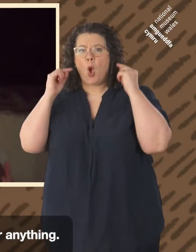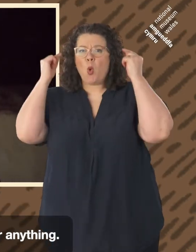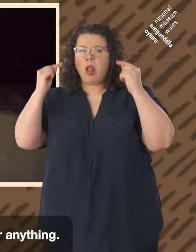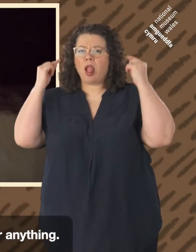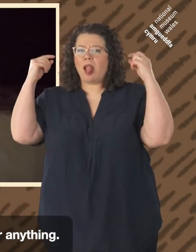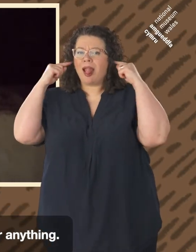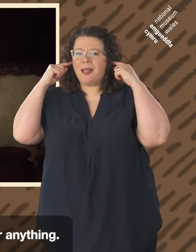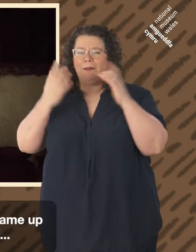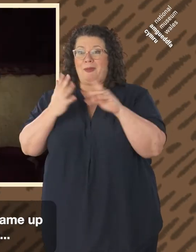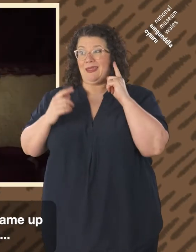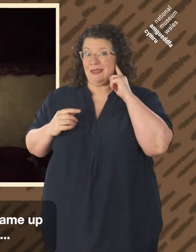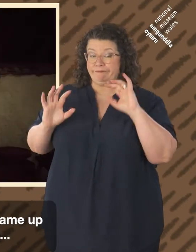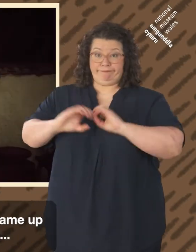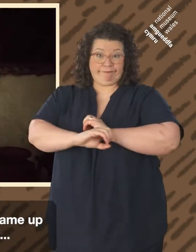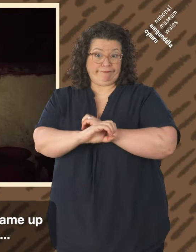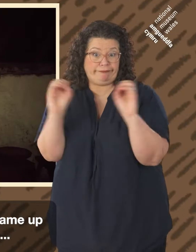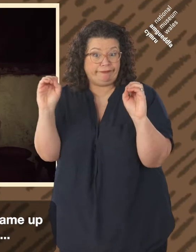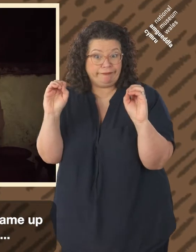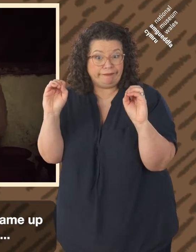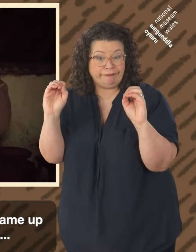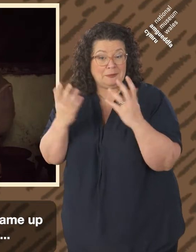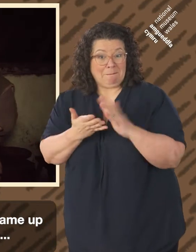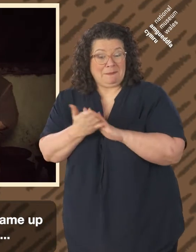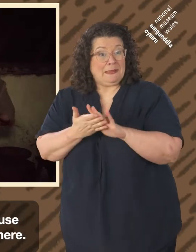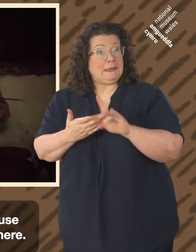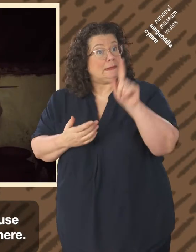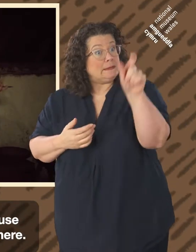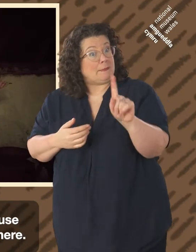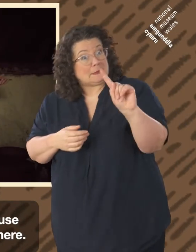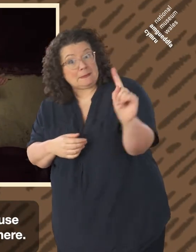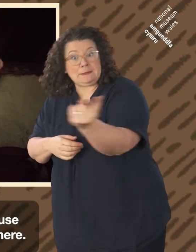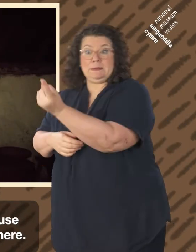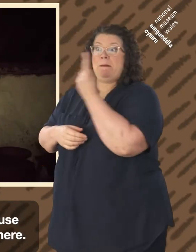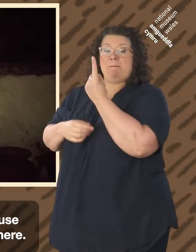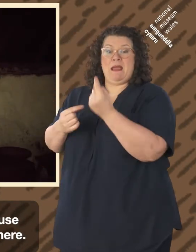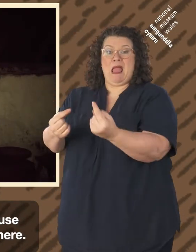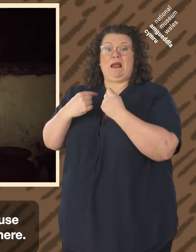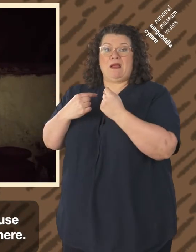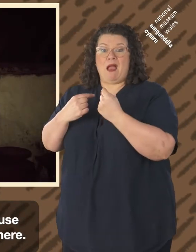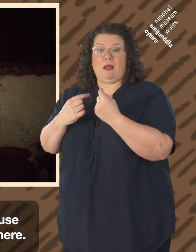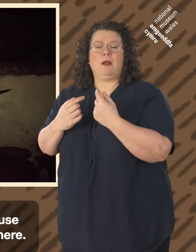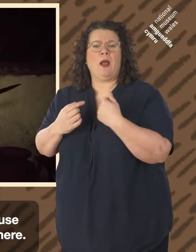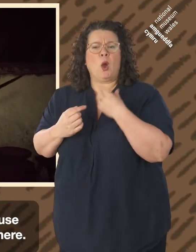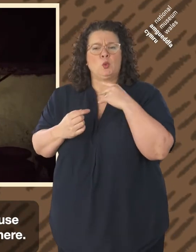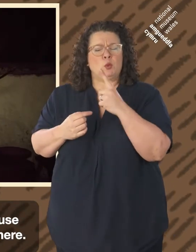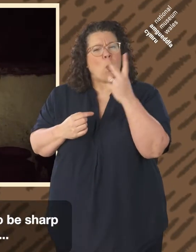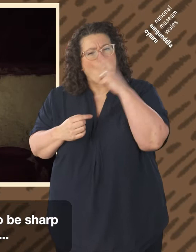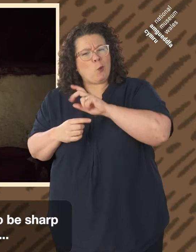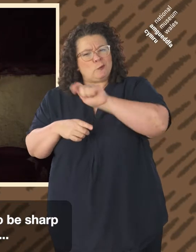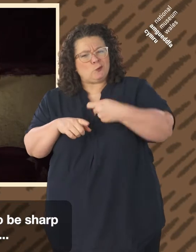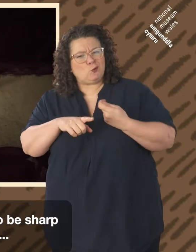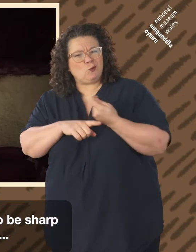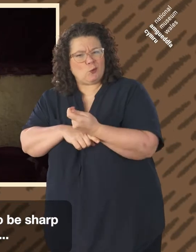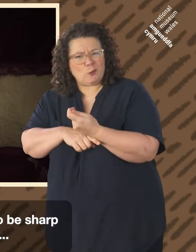really hear anything. Now if someone came up to attack me, I'm going to use this old sword here.